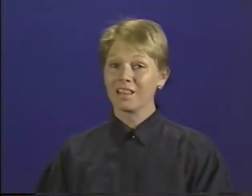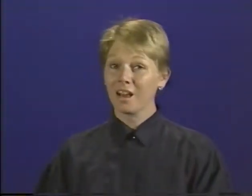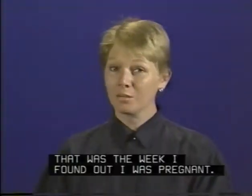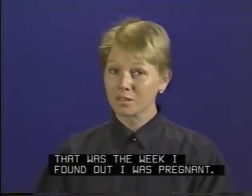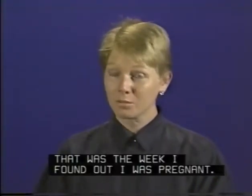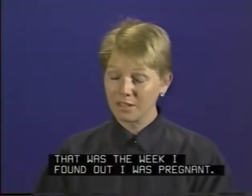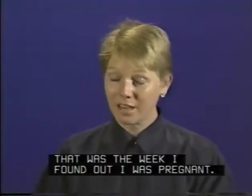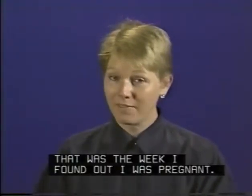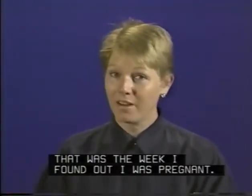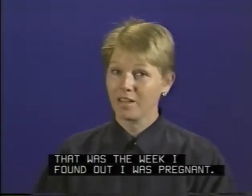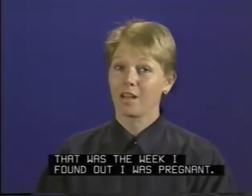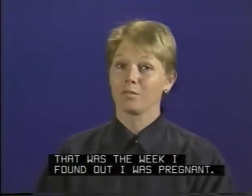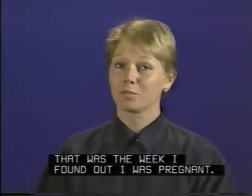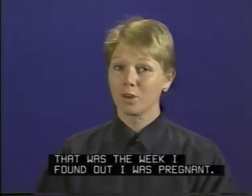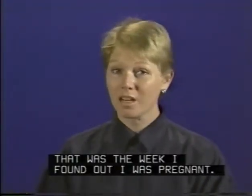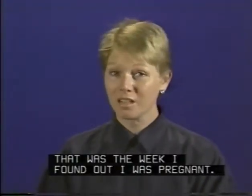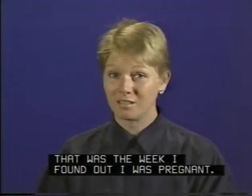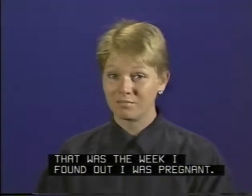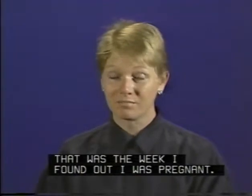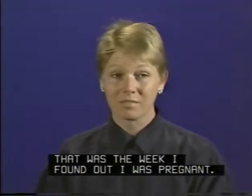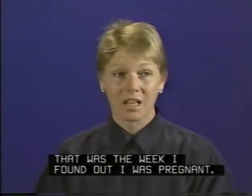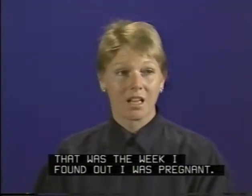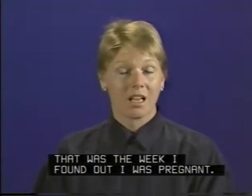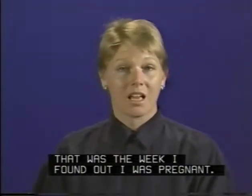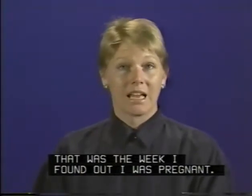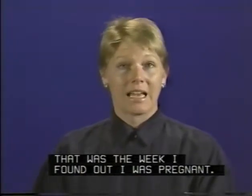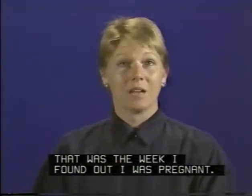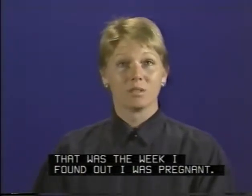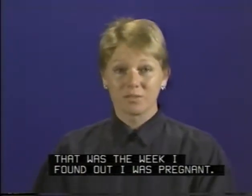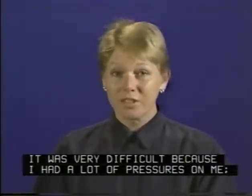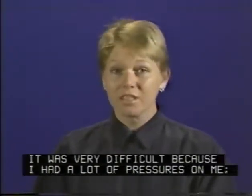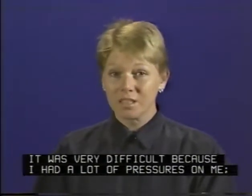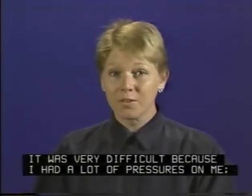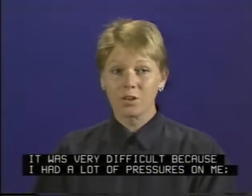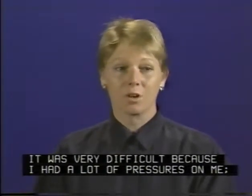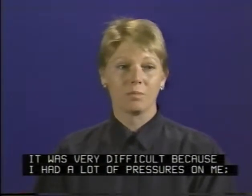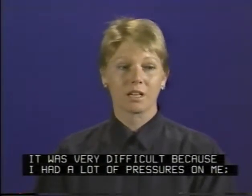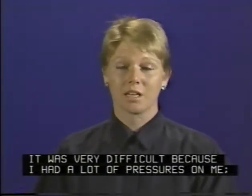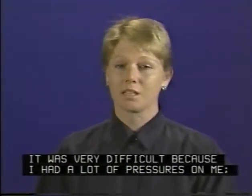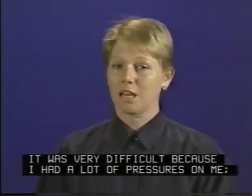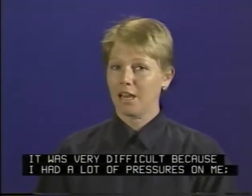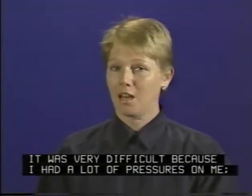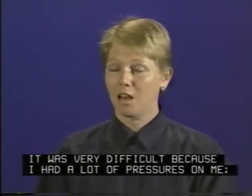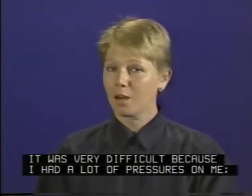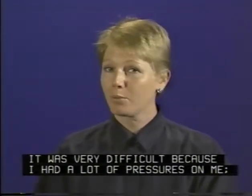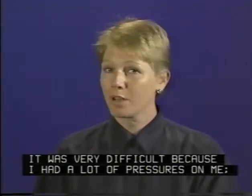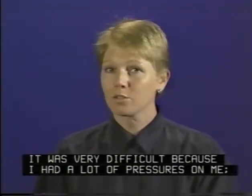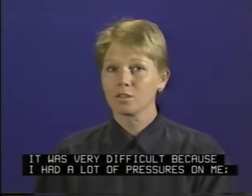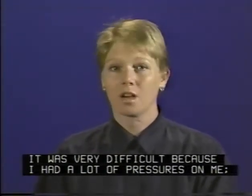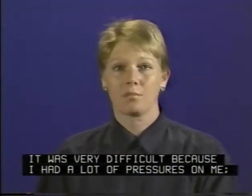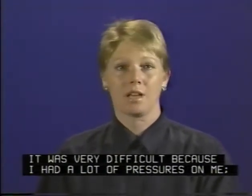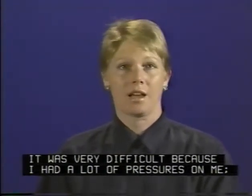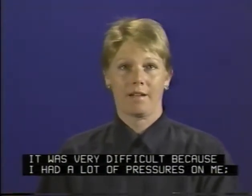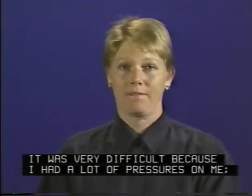That was the week I found out I was pregnant. It was very difficult because I had a lot of pressures on me. I felt